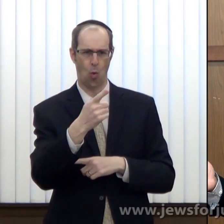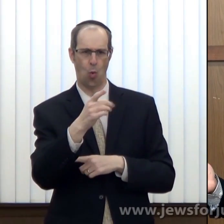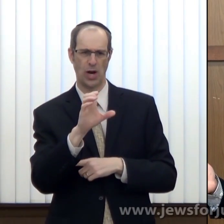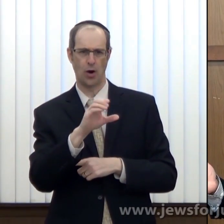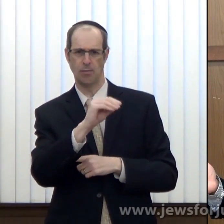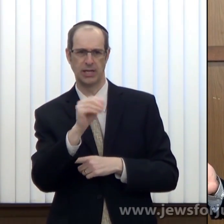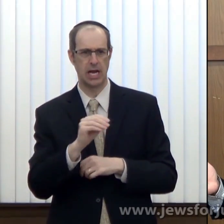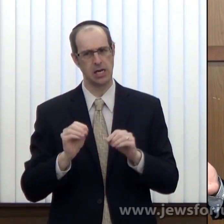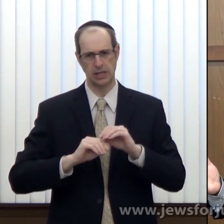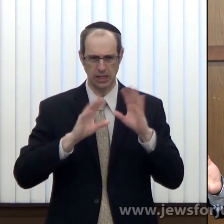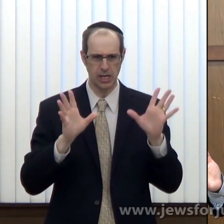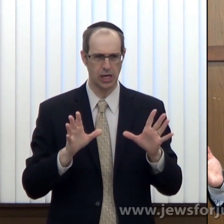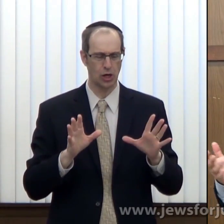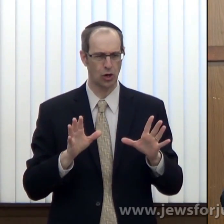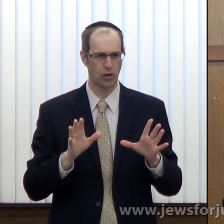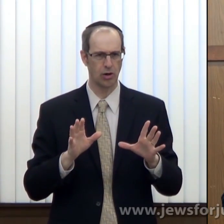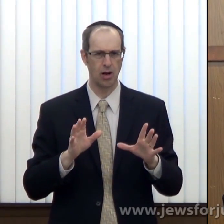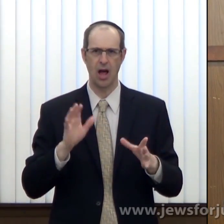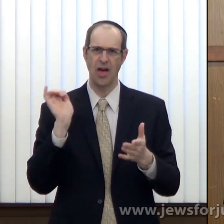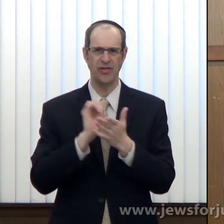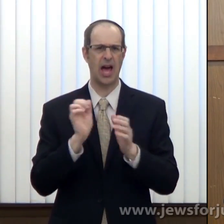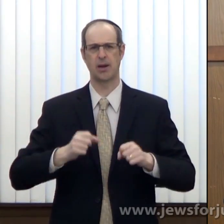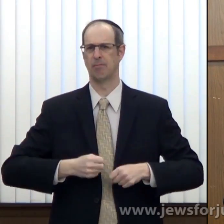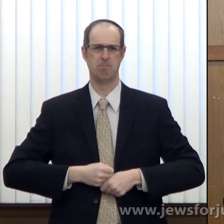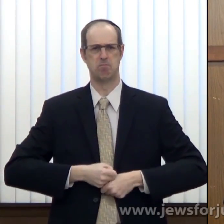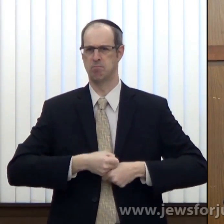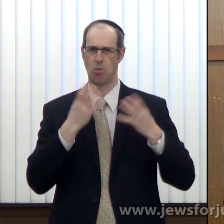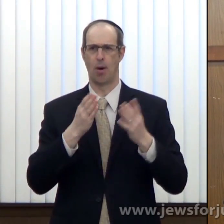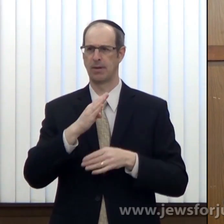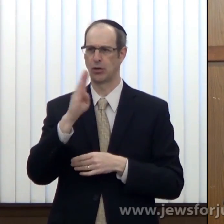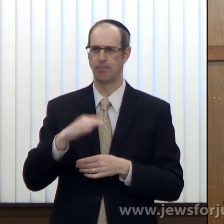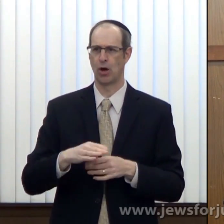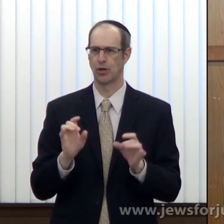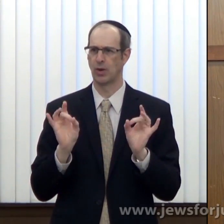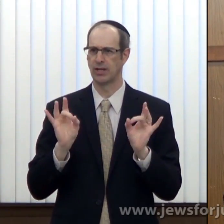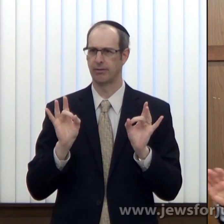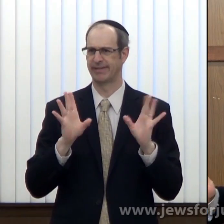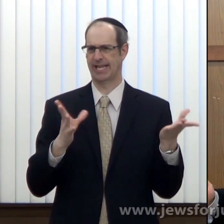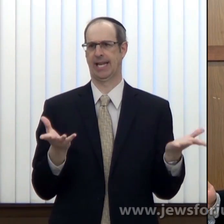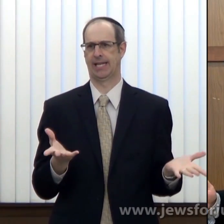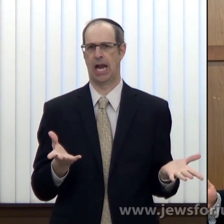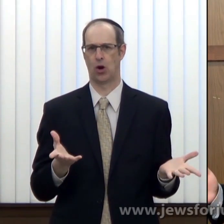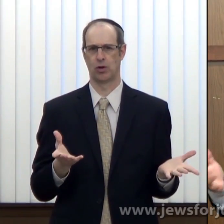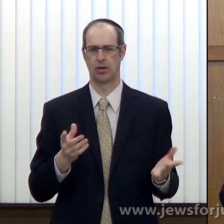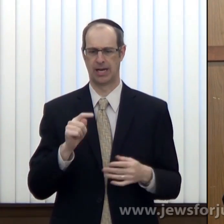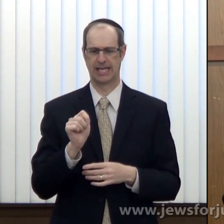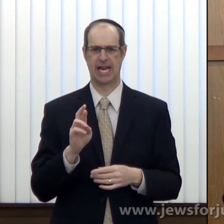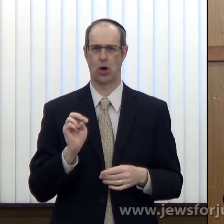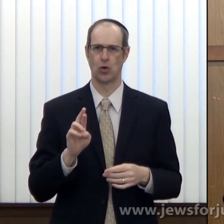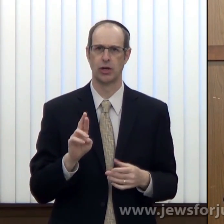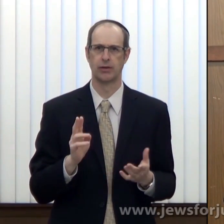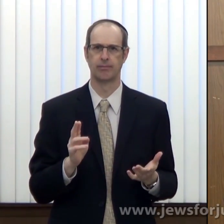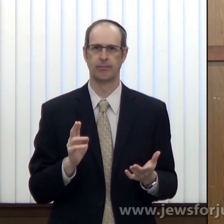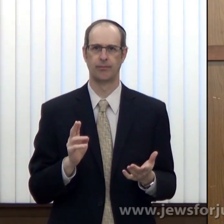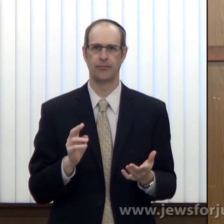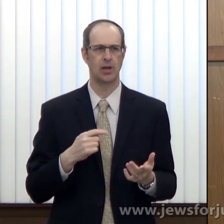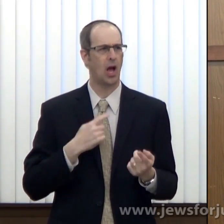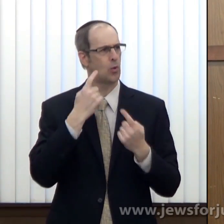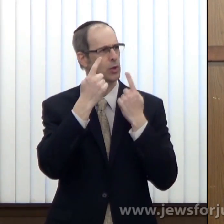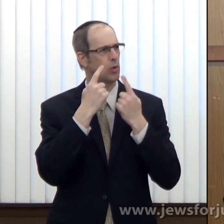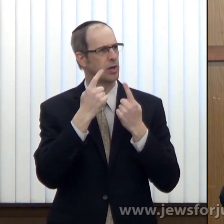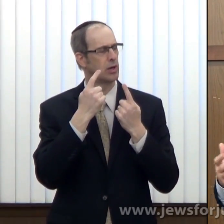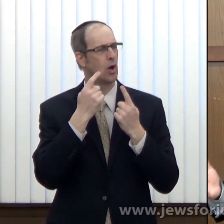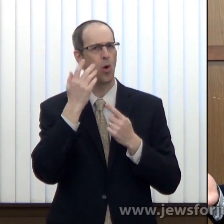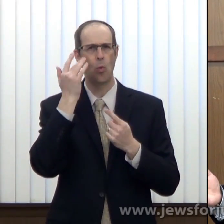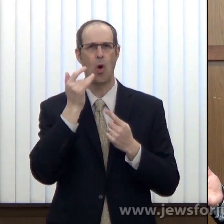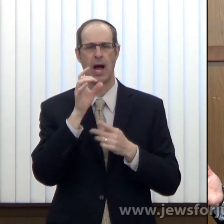100% clear that the bombing in Boston was an act of terror. 100% clear. I was wondering, why did